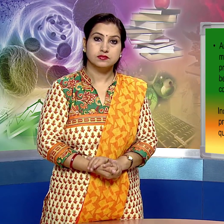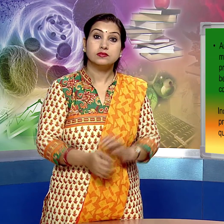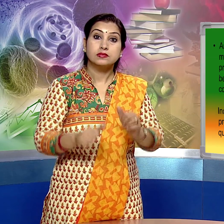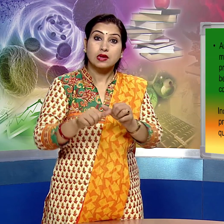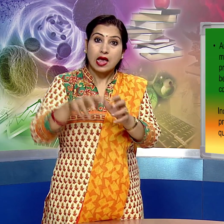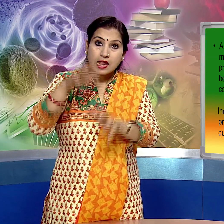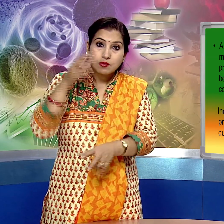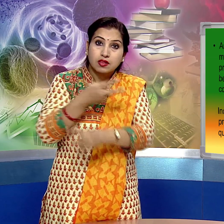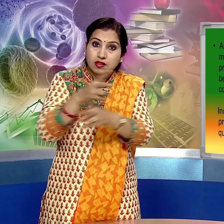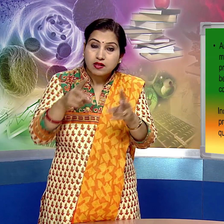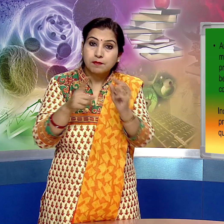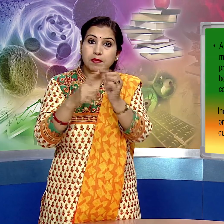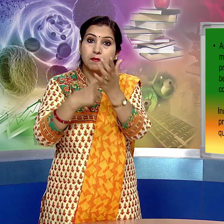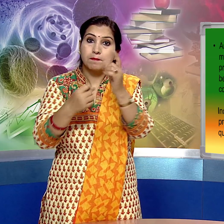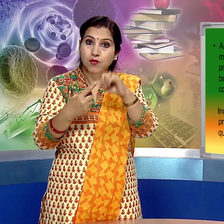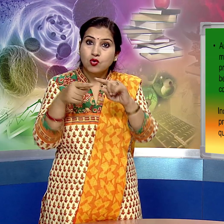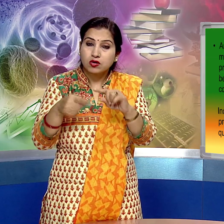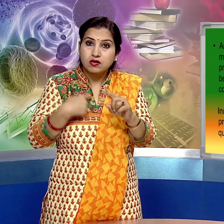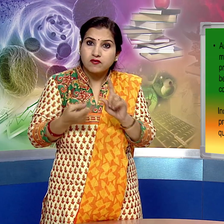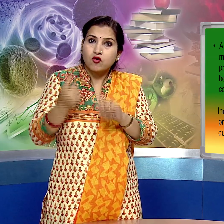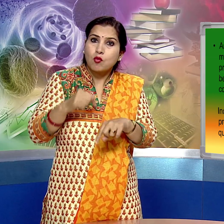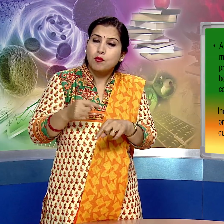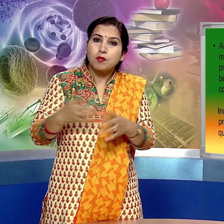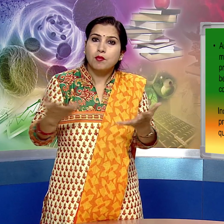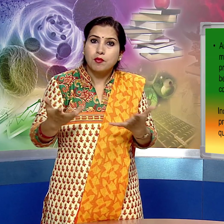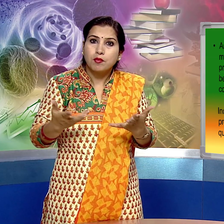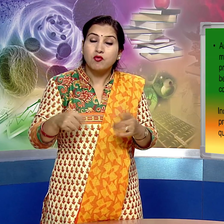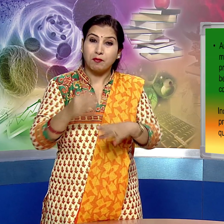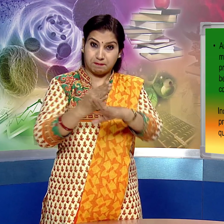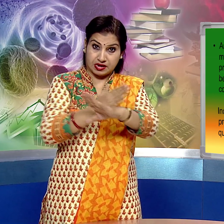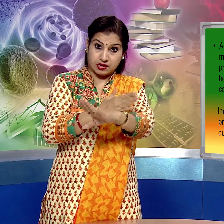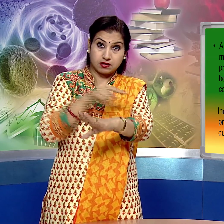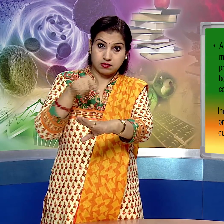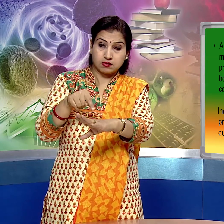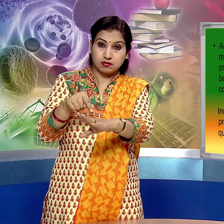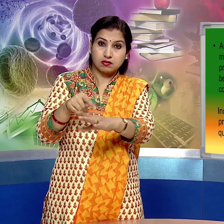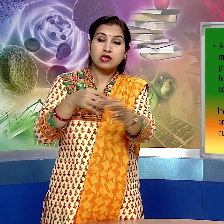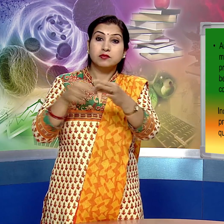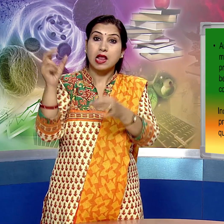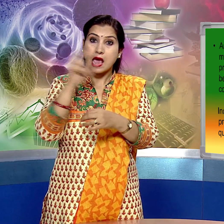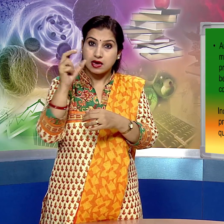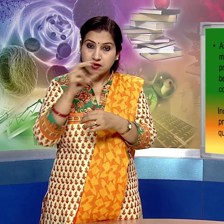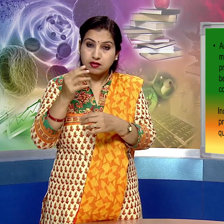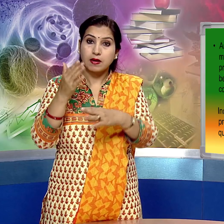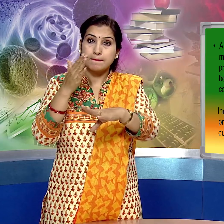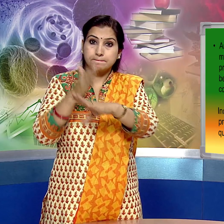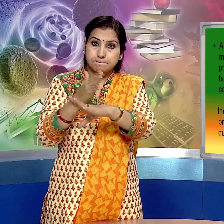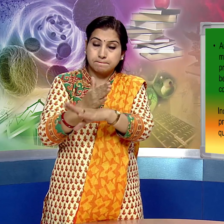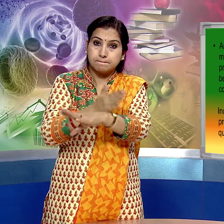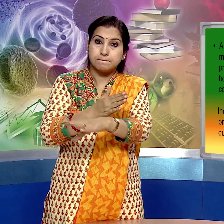Animal proteins, that we get protein from meat like egg, milk,